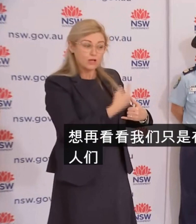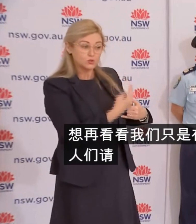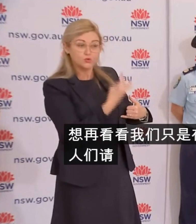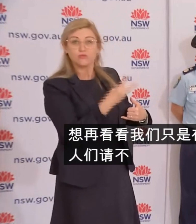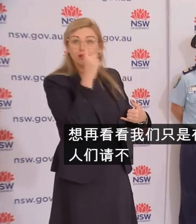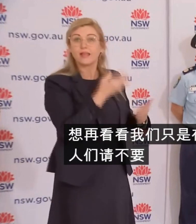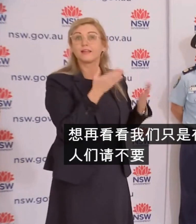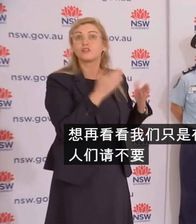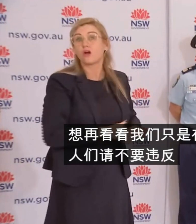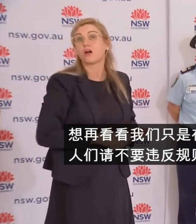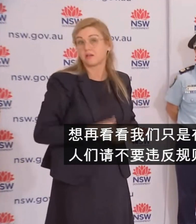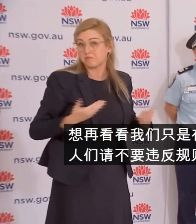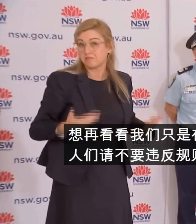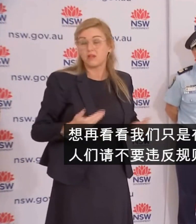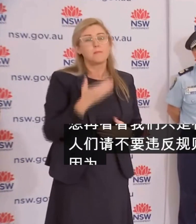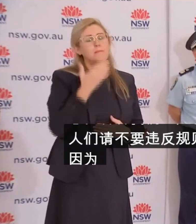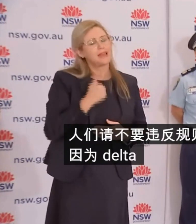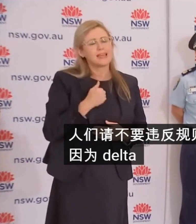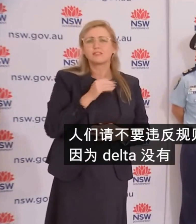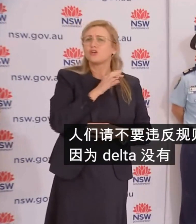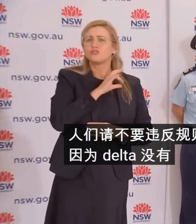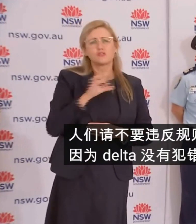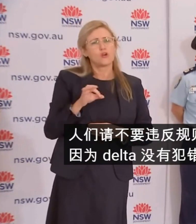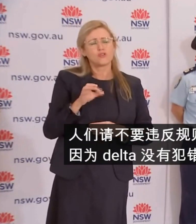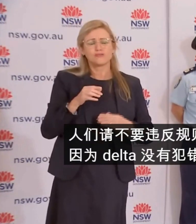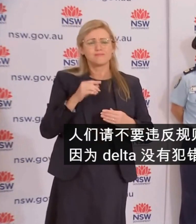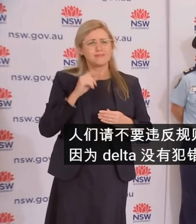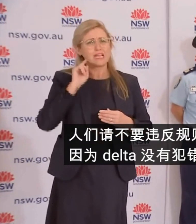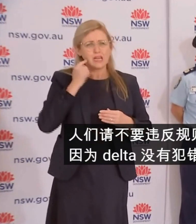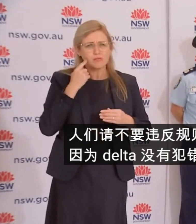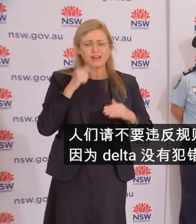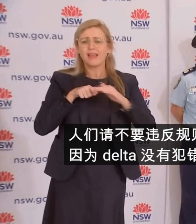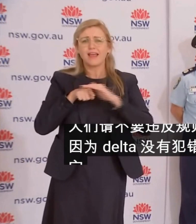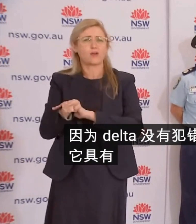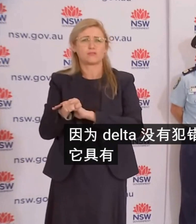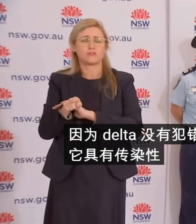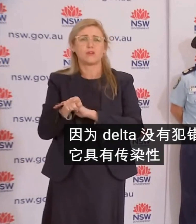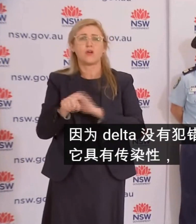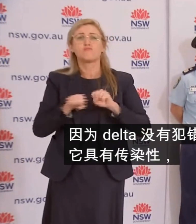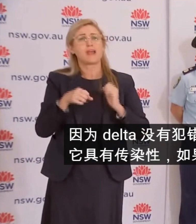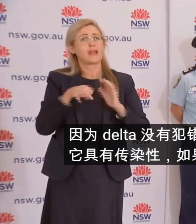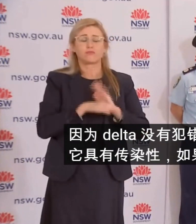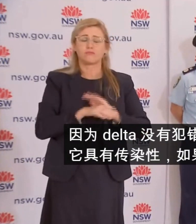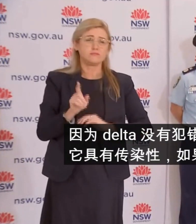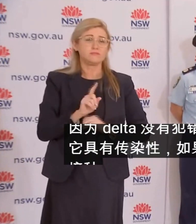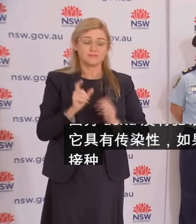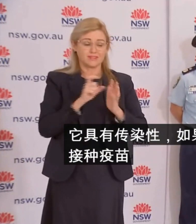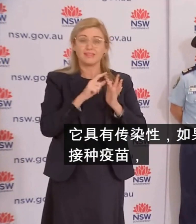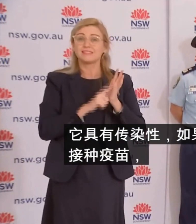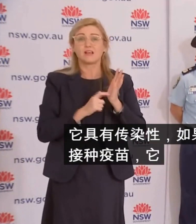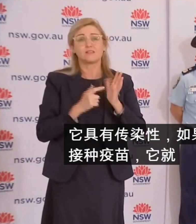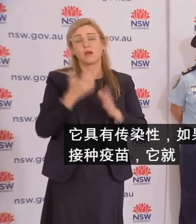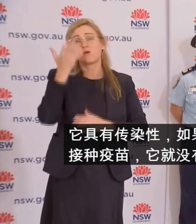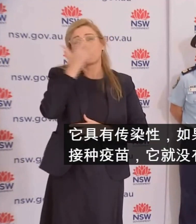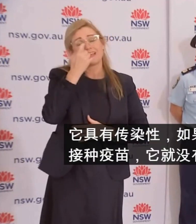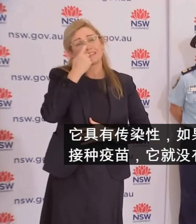asking people, please don't break the rules, because Delta leaves no room for error. It is so contagious that if you're not